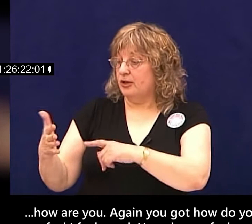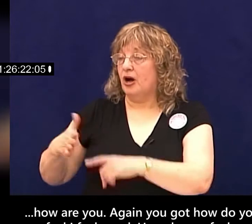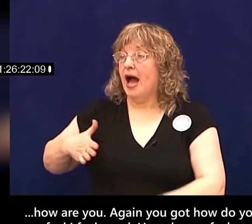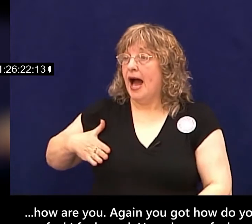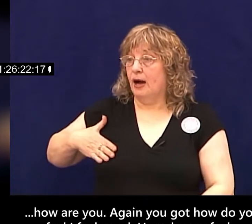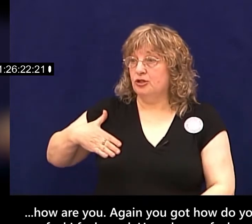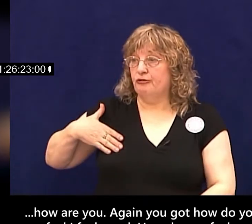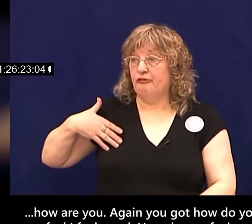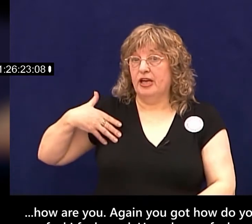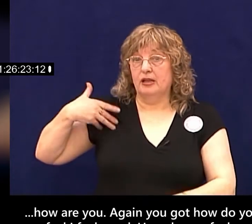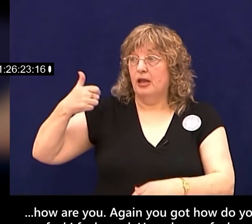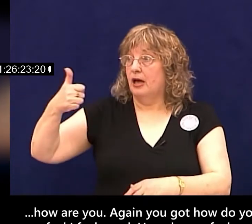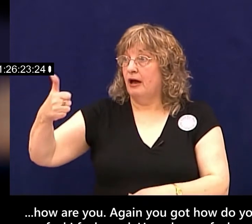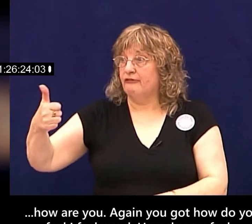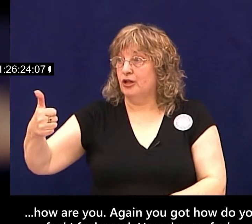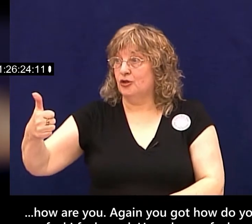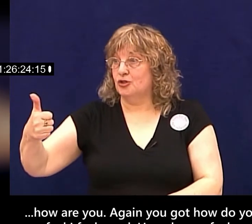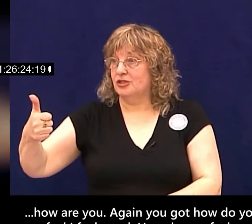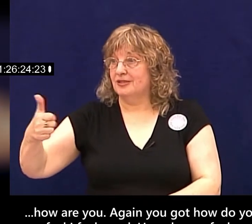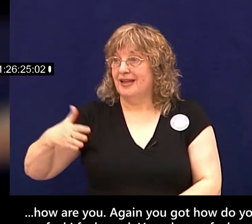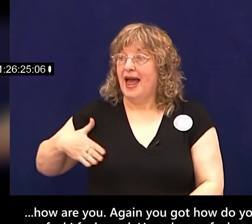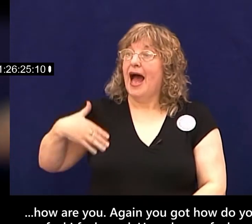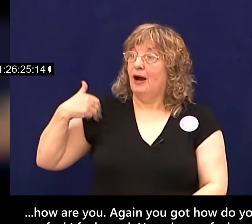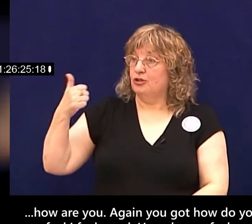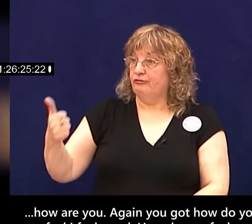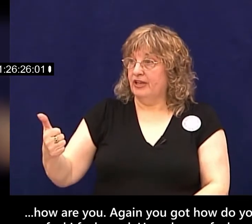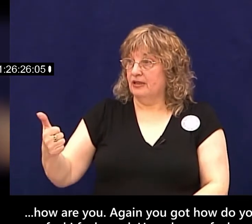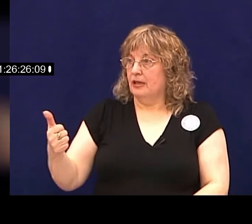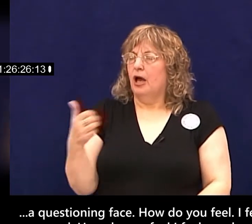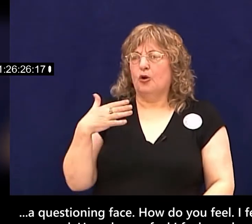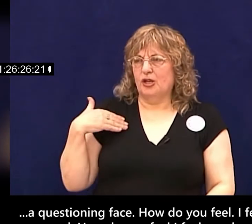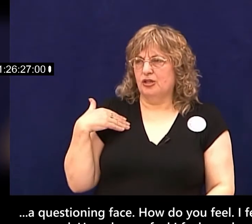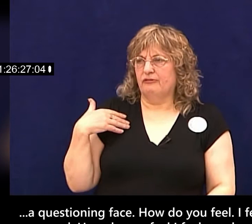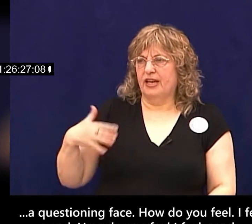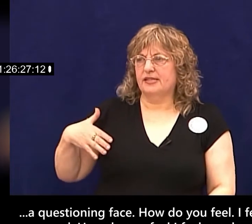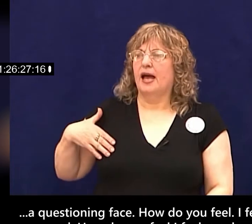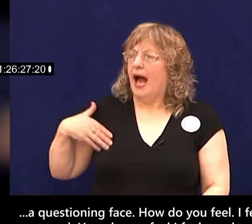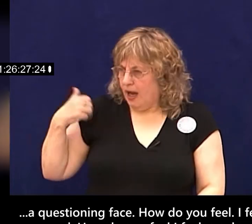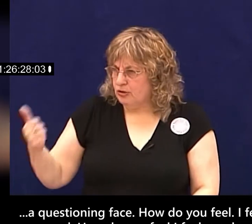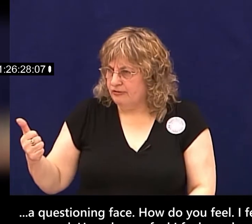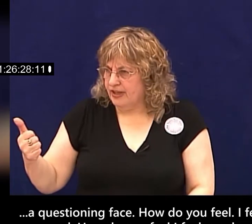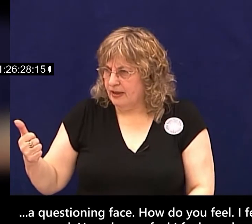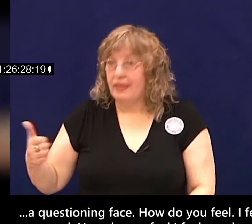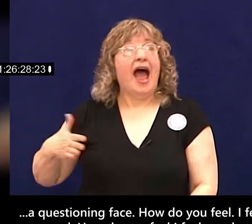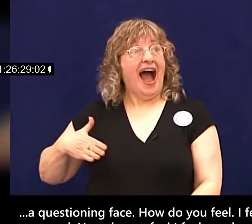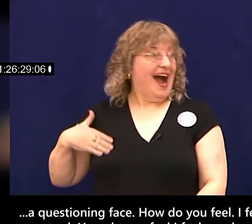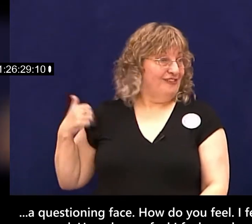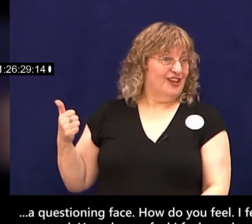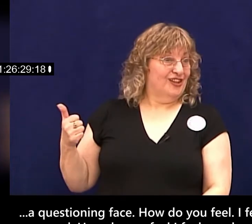go, how do you feel? I feel good. How do you feel? A questioning face, how do you feel? I feel